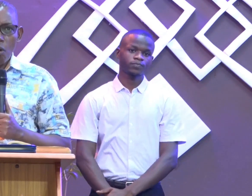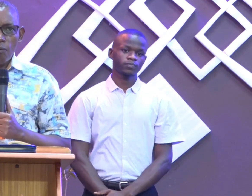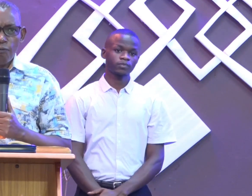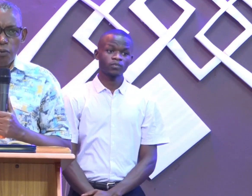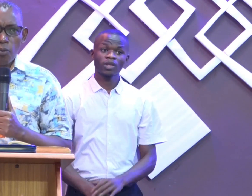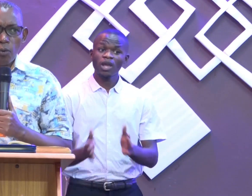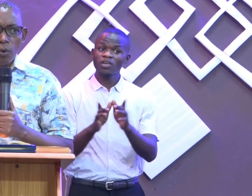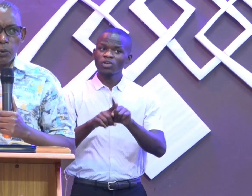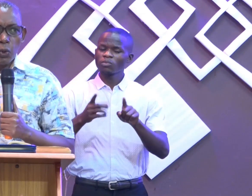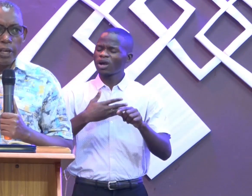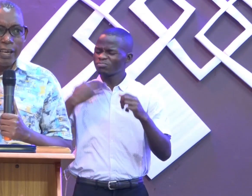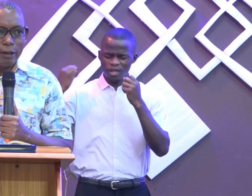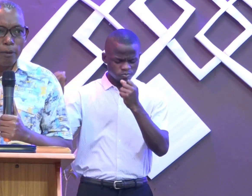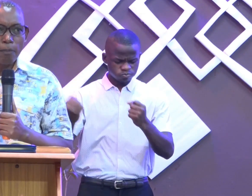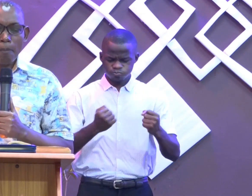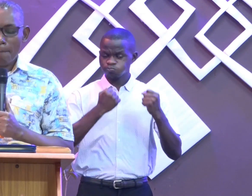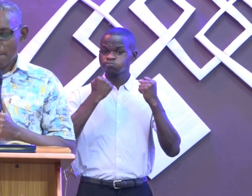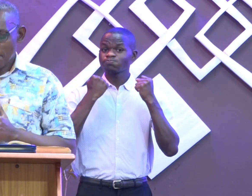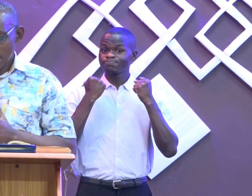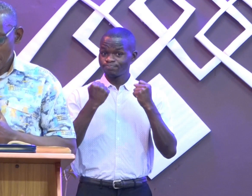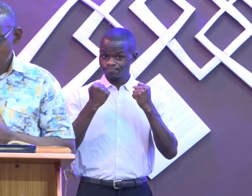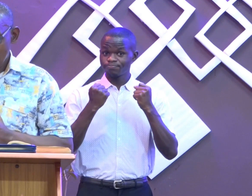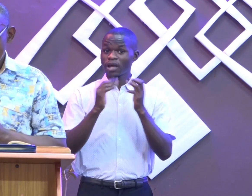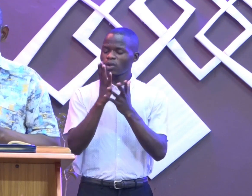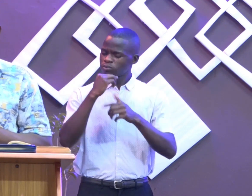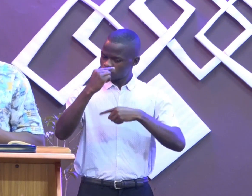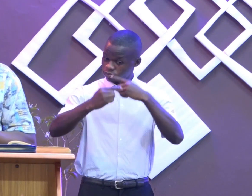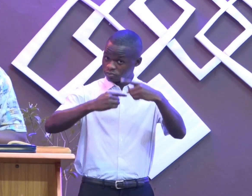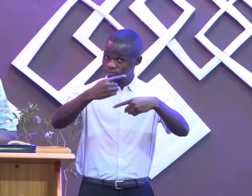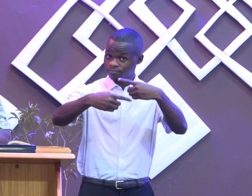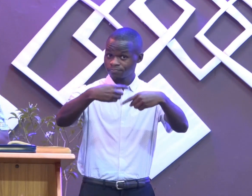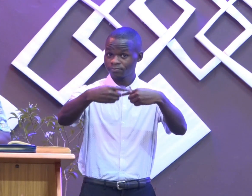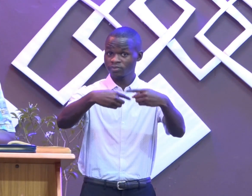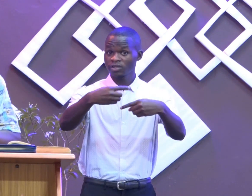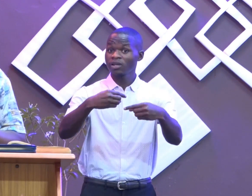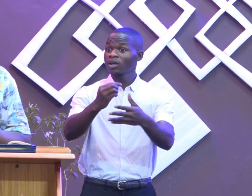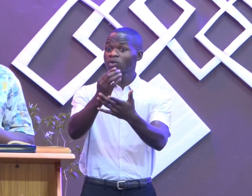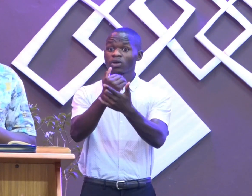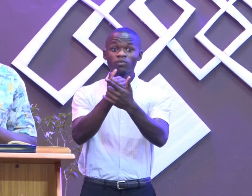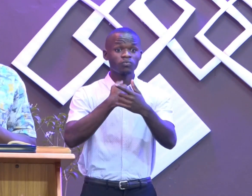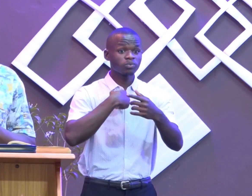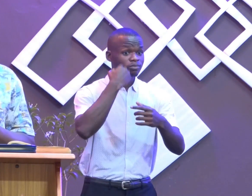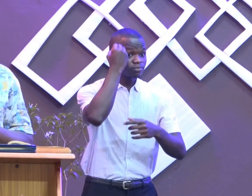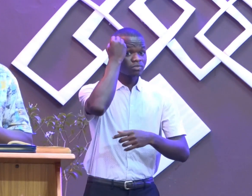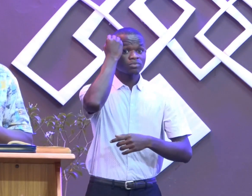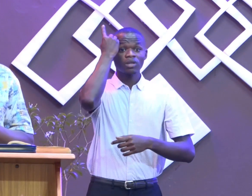it. To give us the boldness to take it forth.